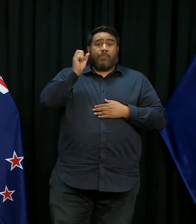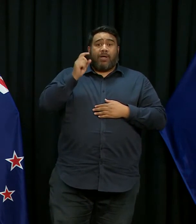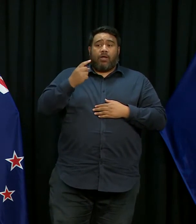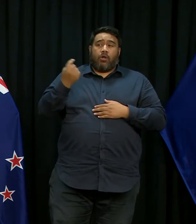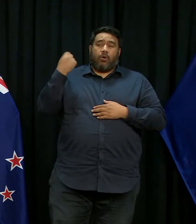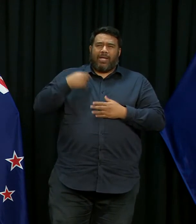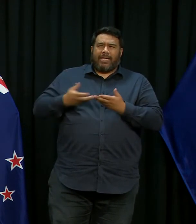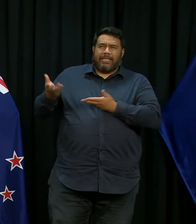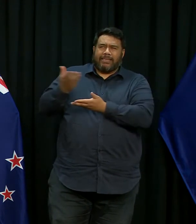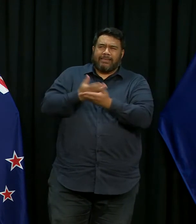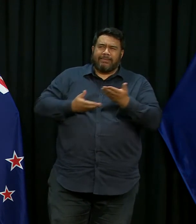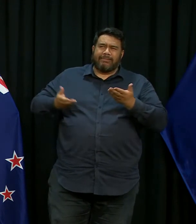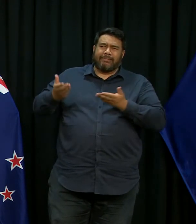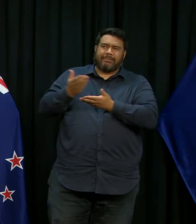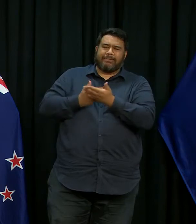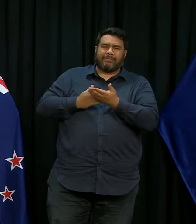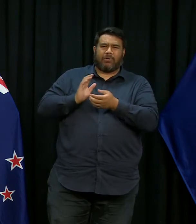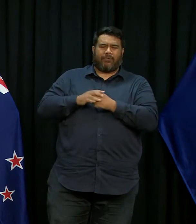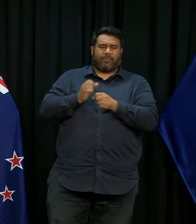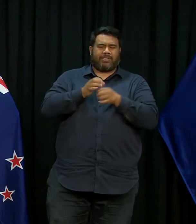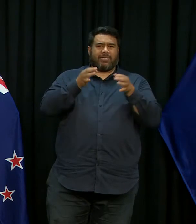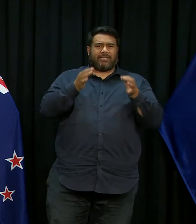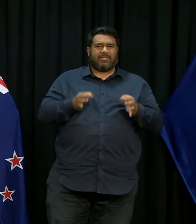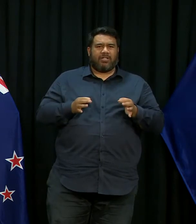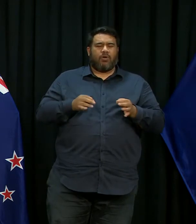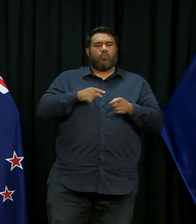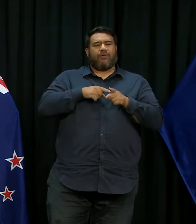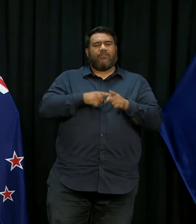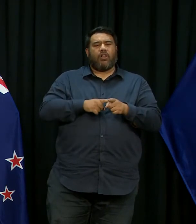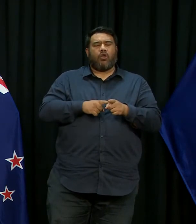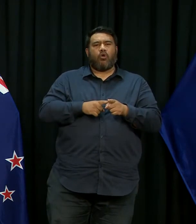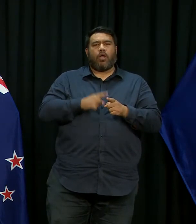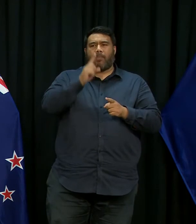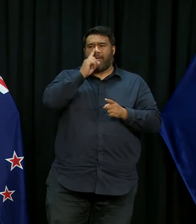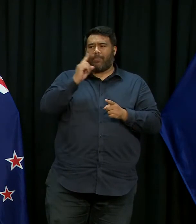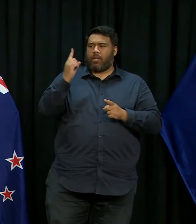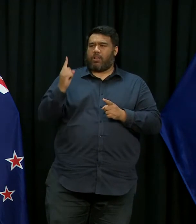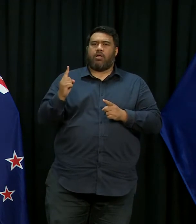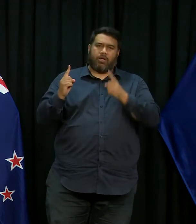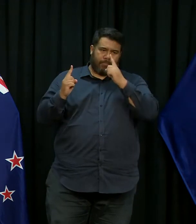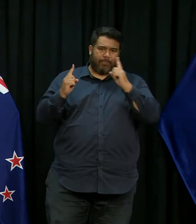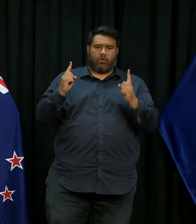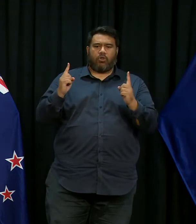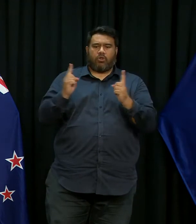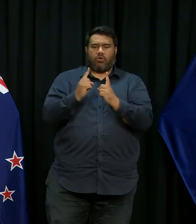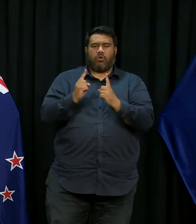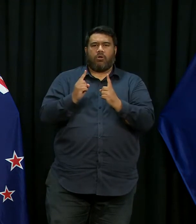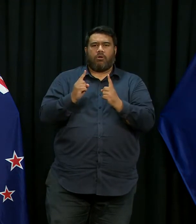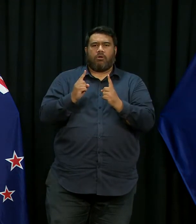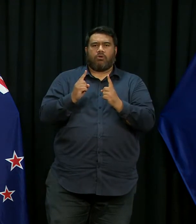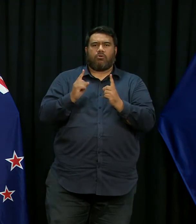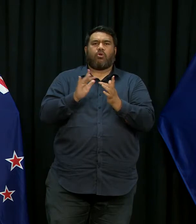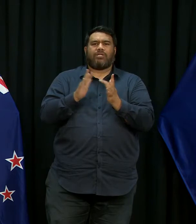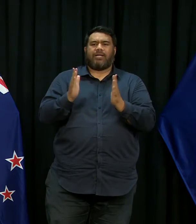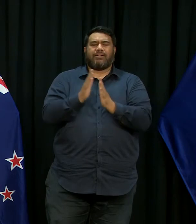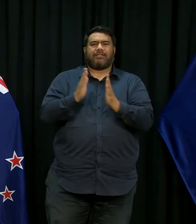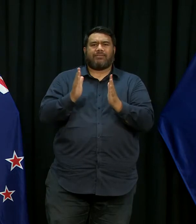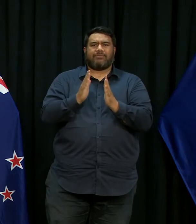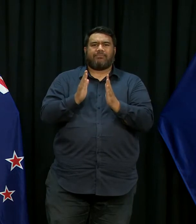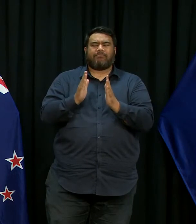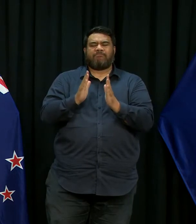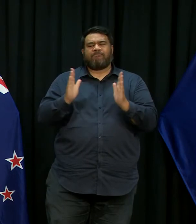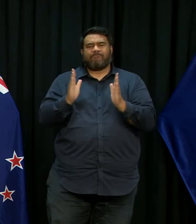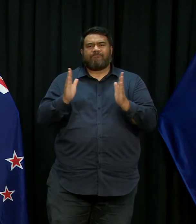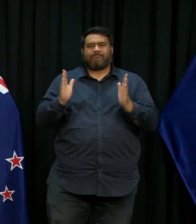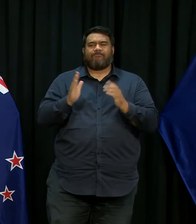someone being at risk based on human-to-human contact with those who might be returnees or airside. Given this latest situation,